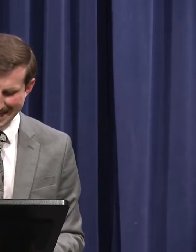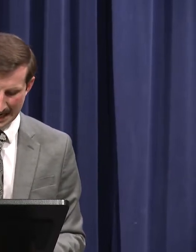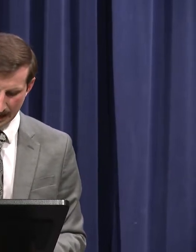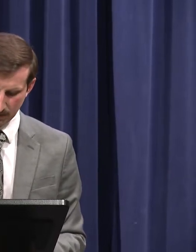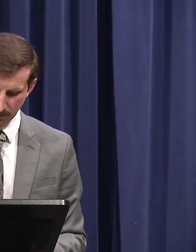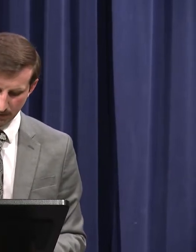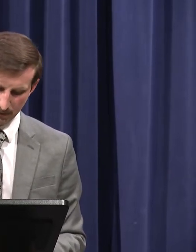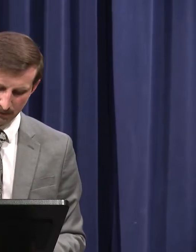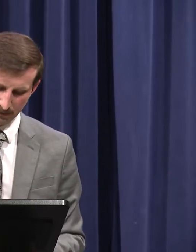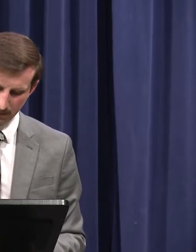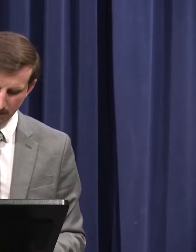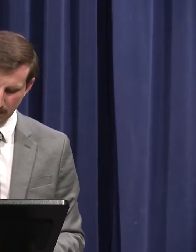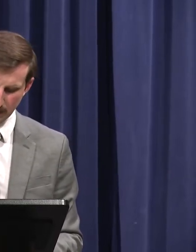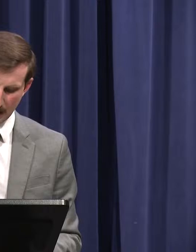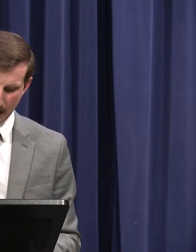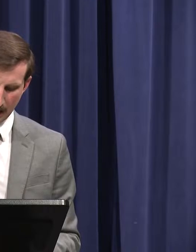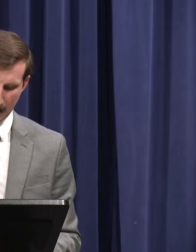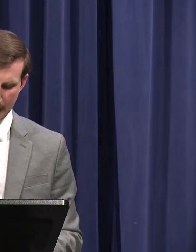Rollstin.